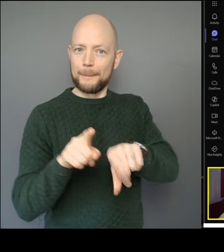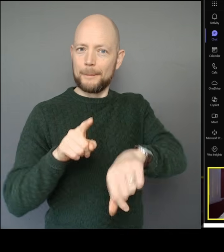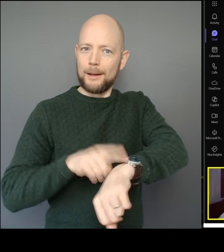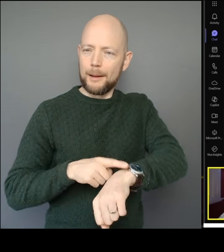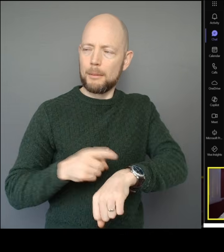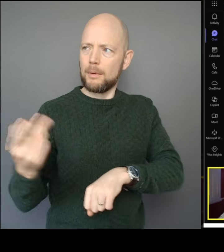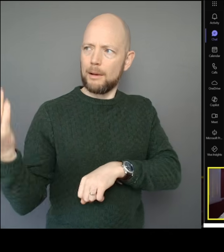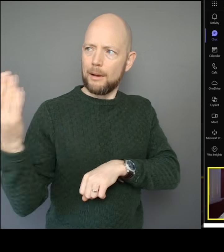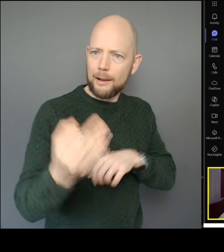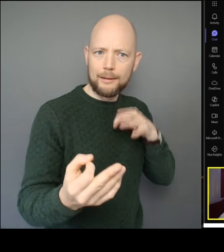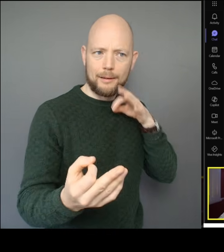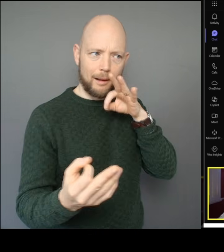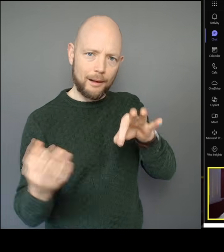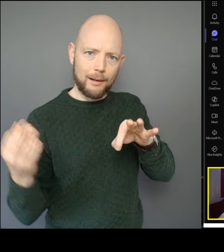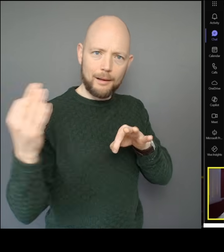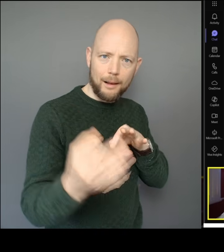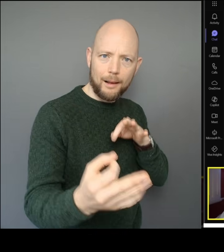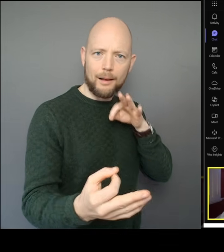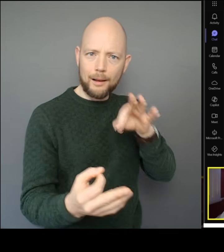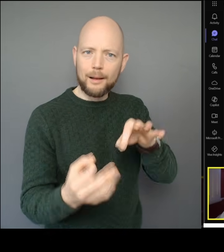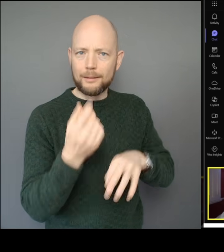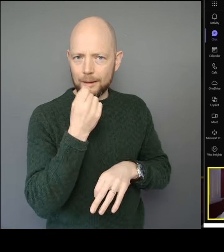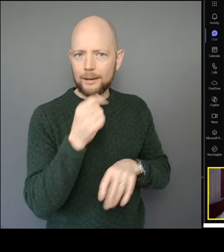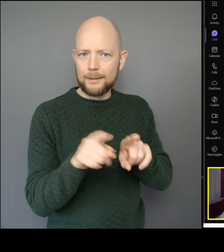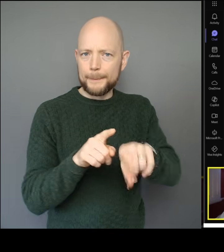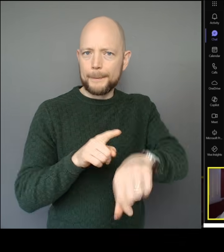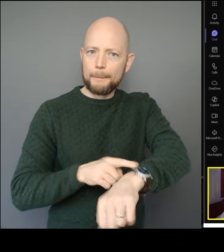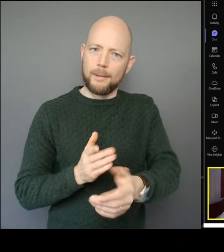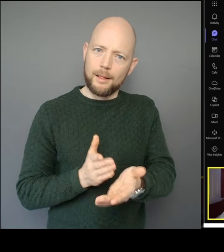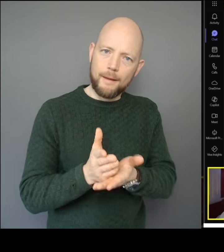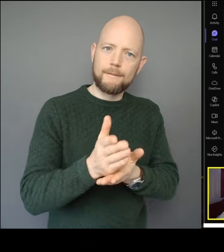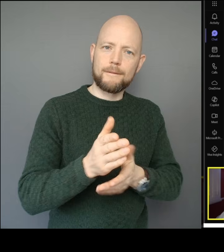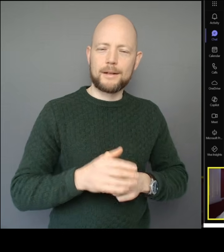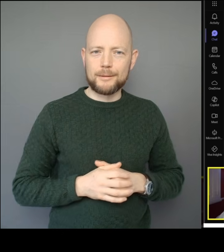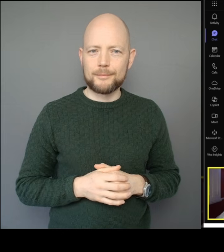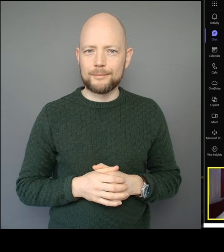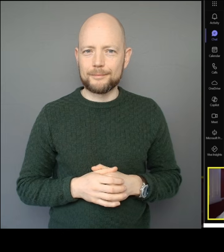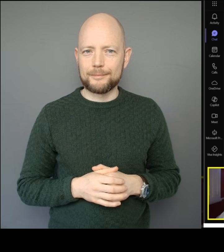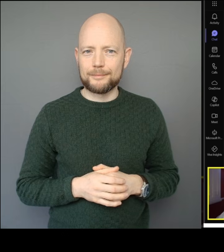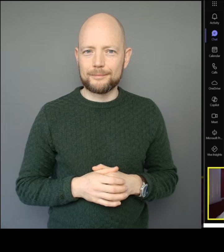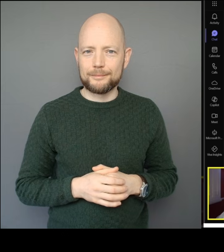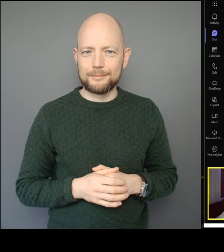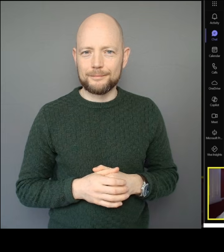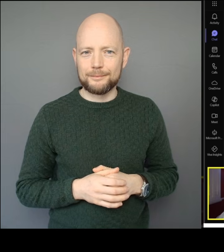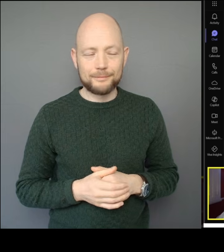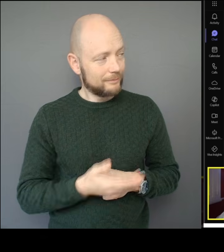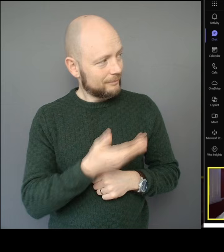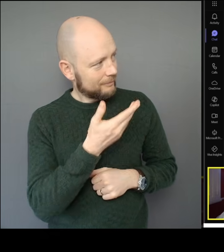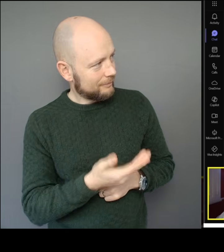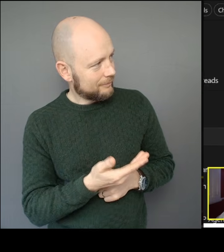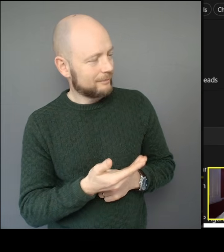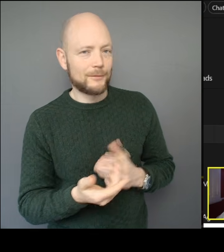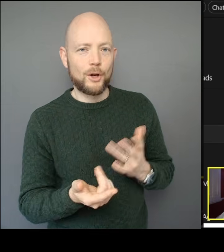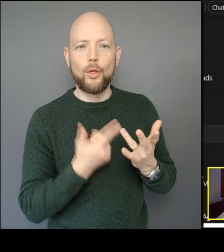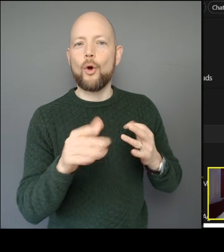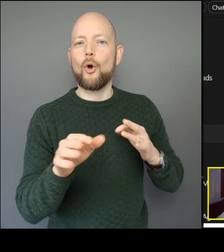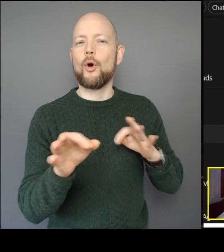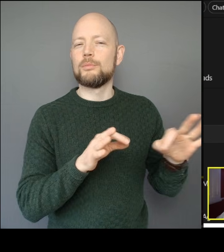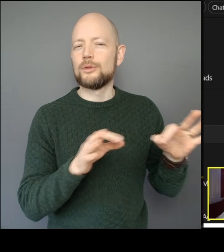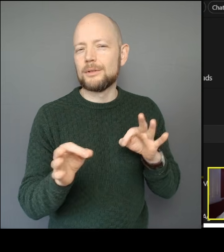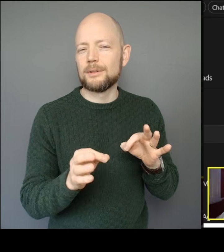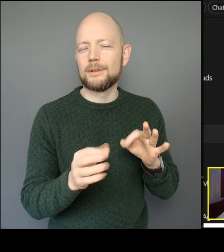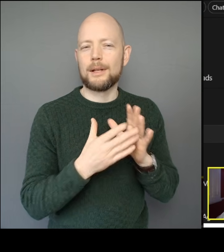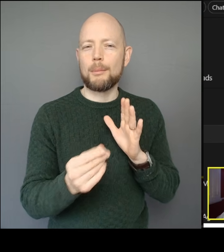can ask questions of me or Copilot as well. And so Copilot just came back and said that these are all the other variations, like